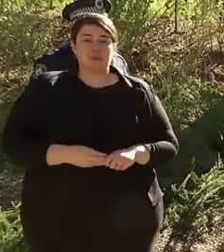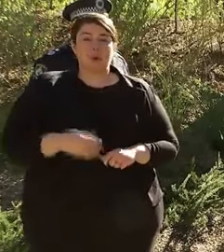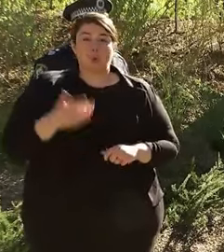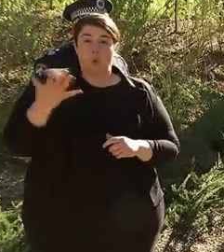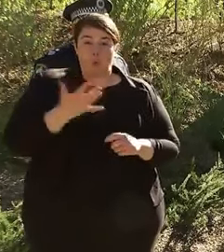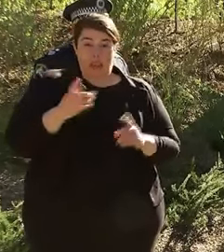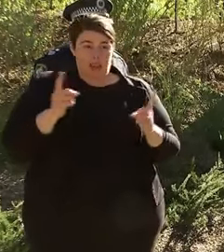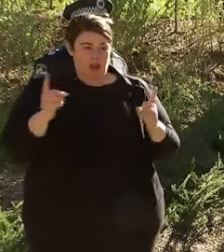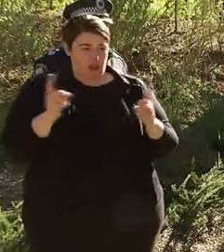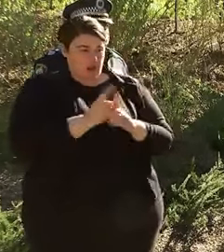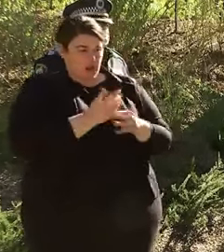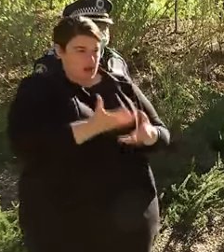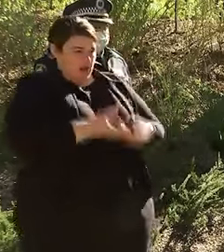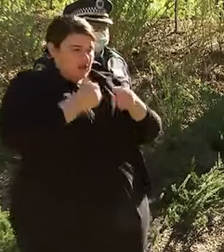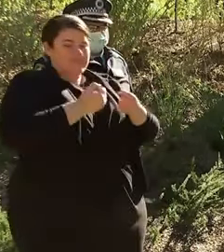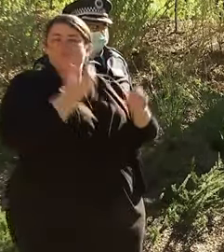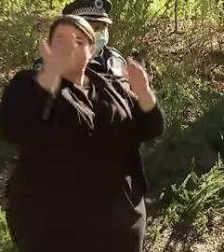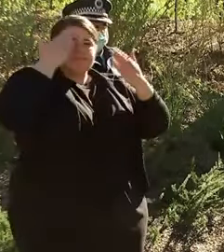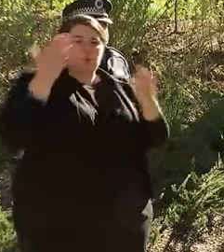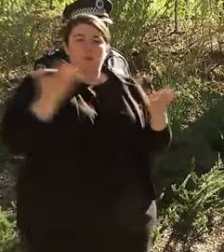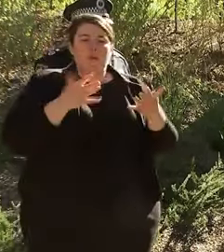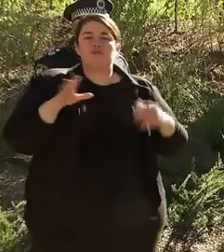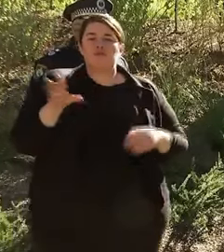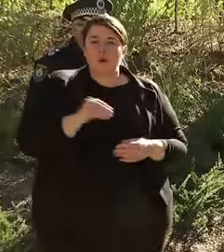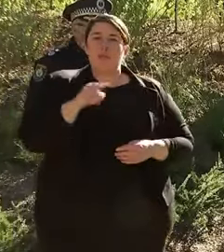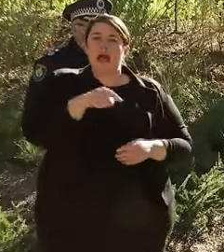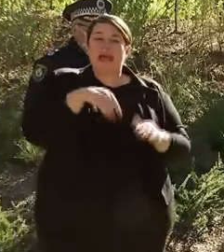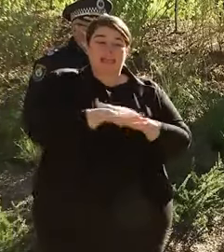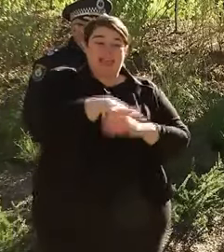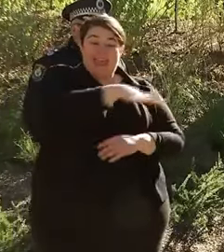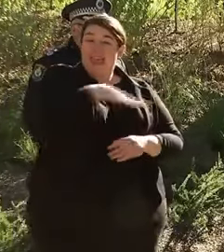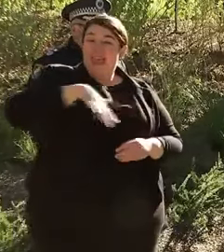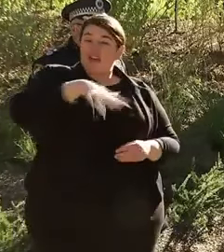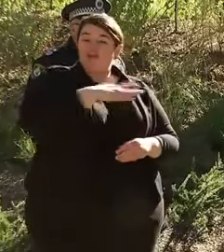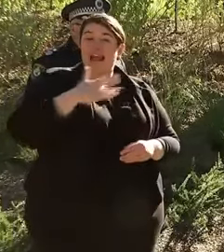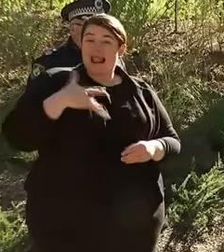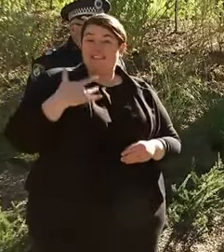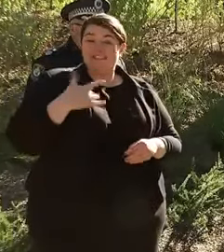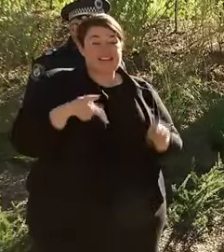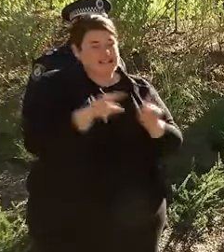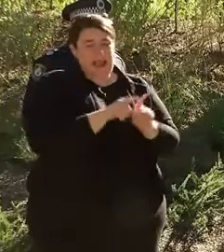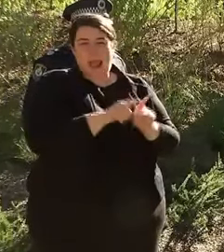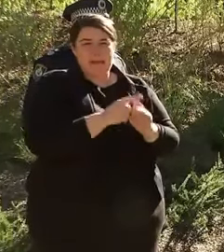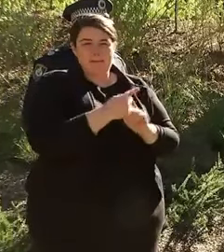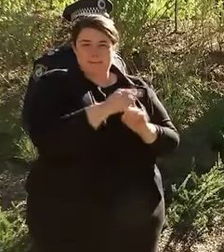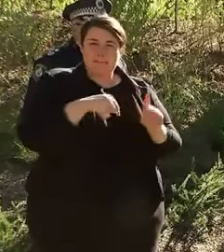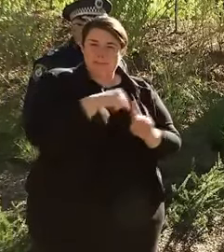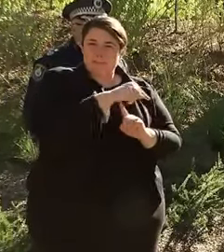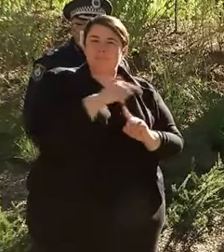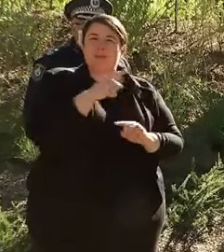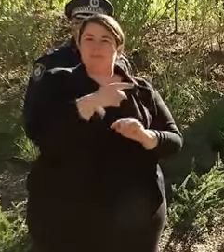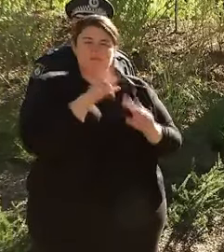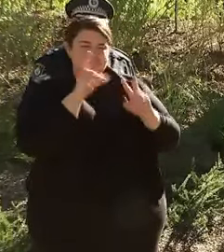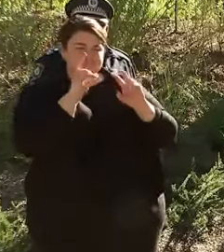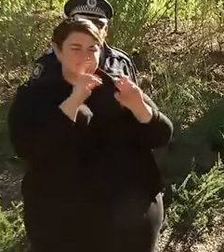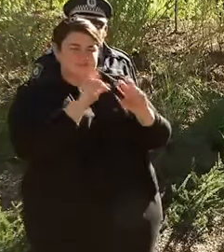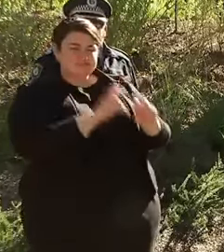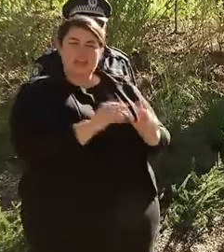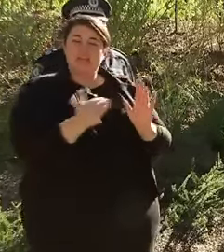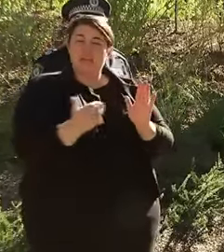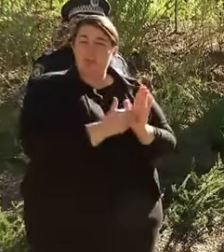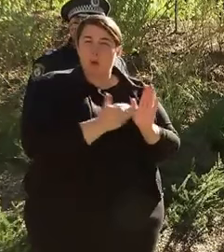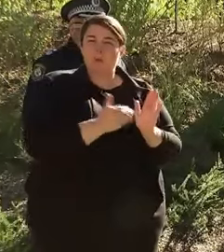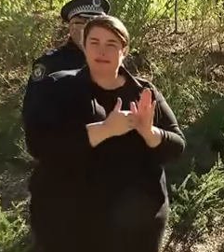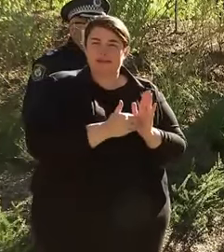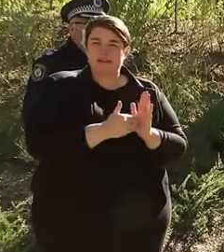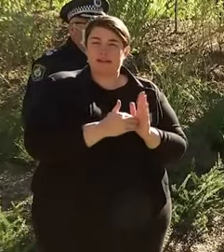contact point or the exact linkage, but geographically they were in an area. But the way the epidemiologists work is until they've